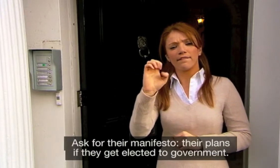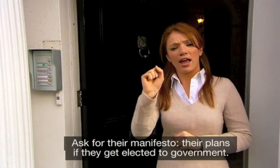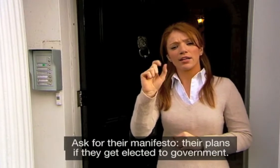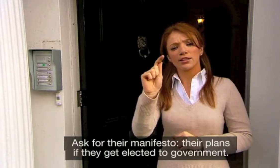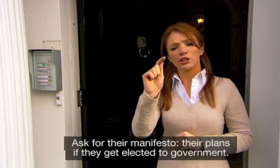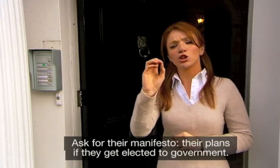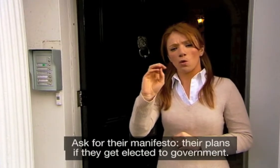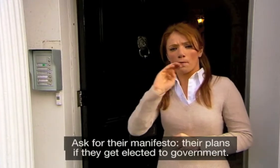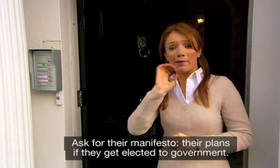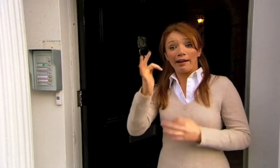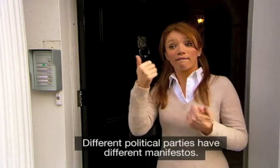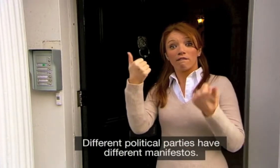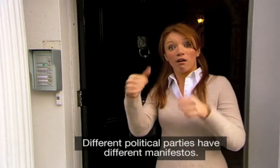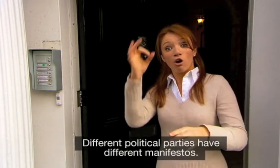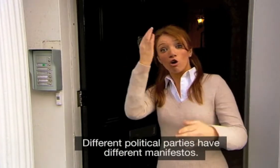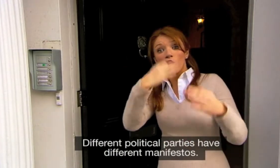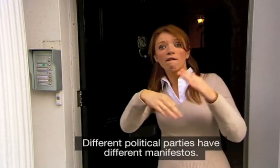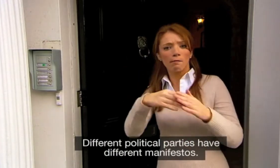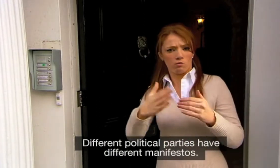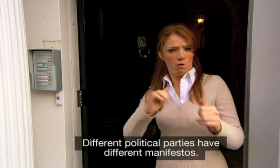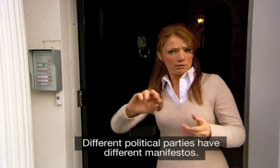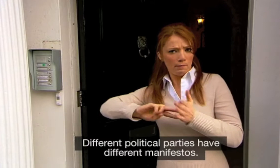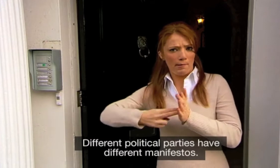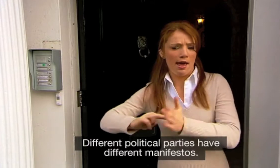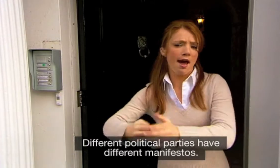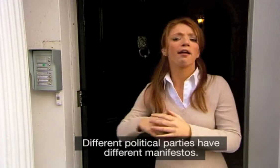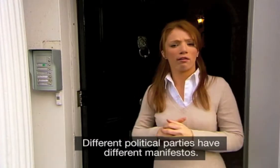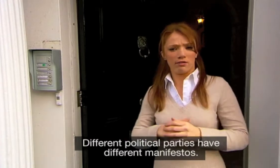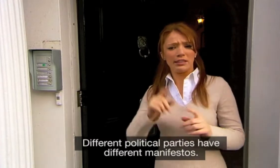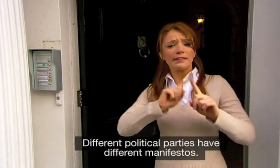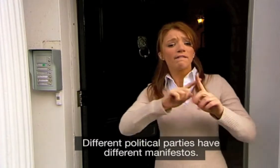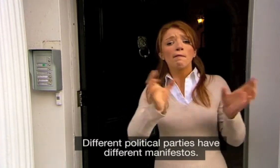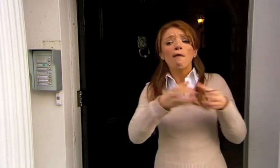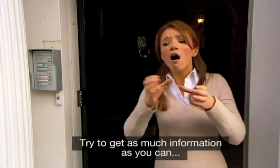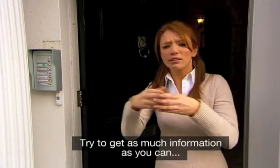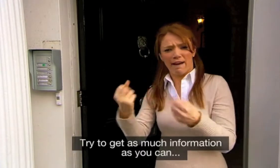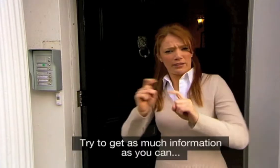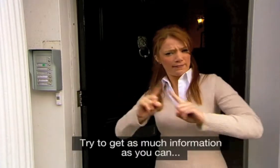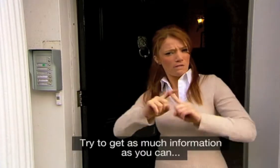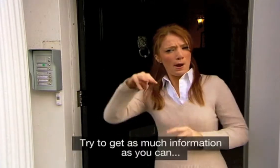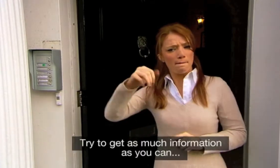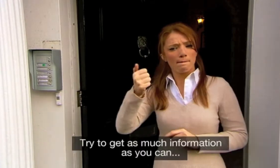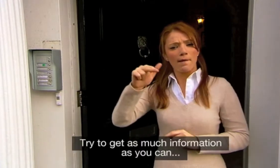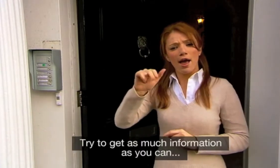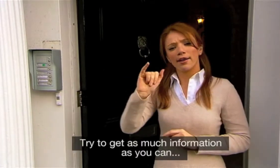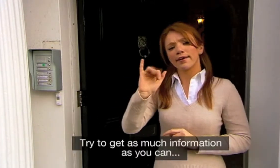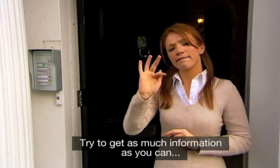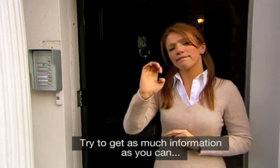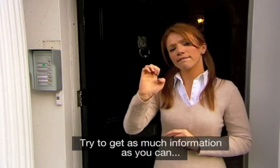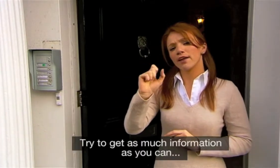government. Different political parties have different manifestos. Try to get as much information as you can,